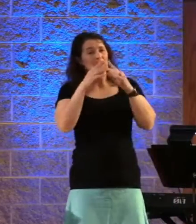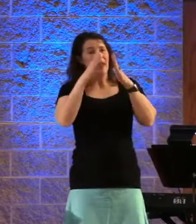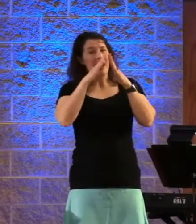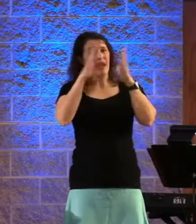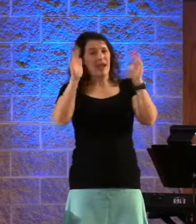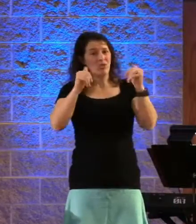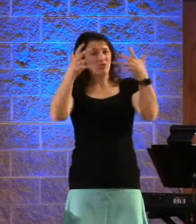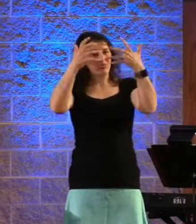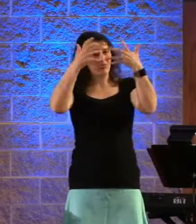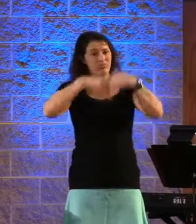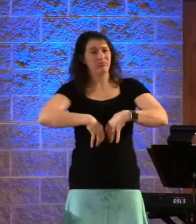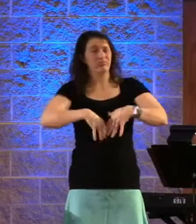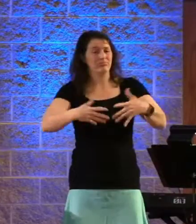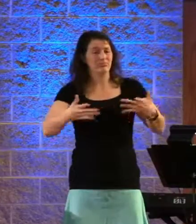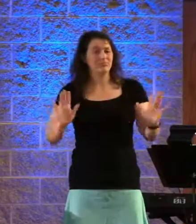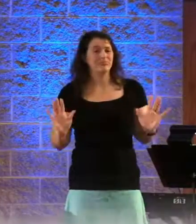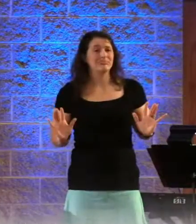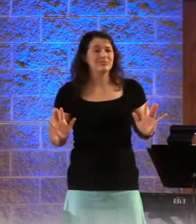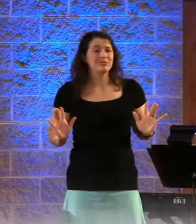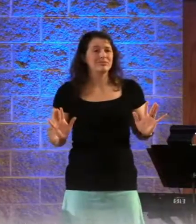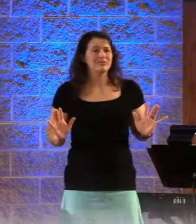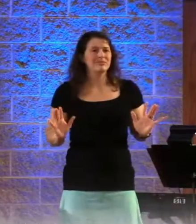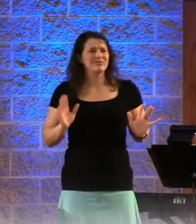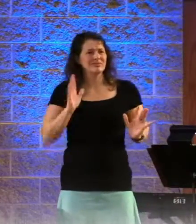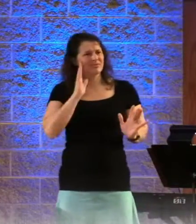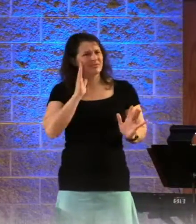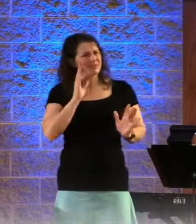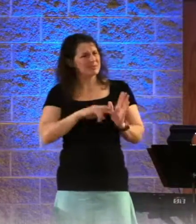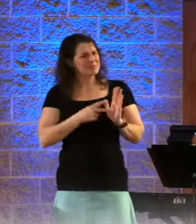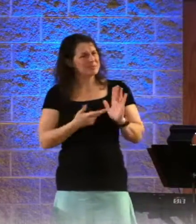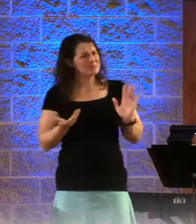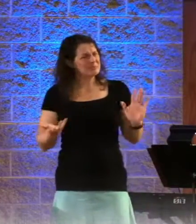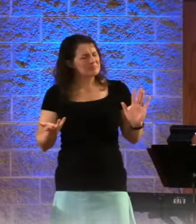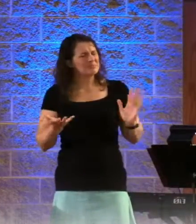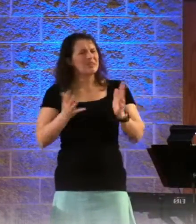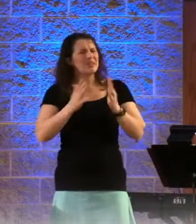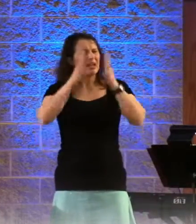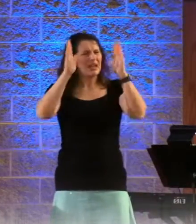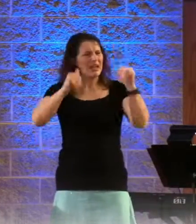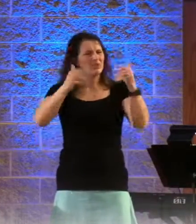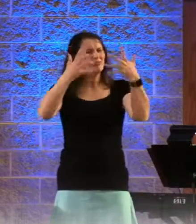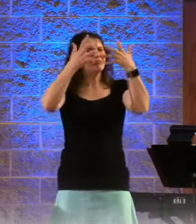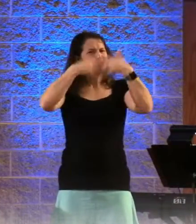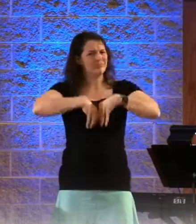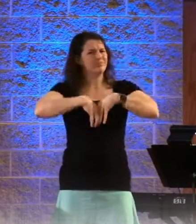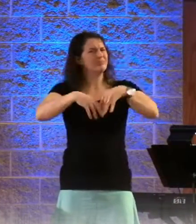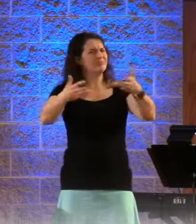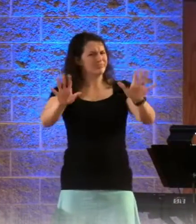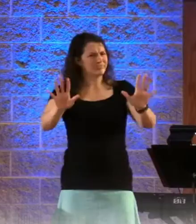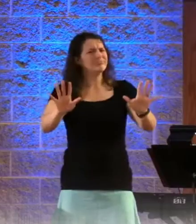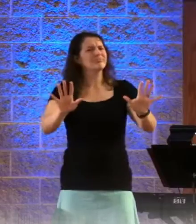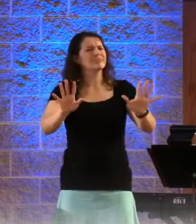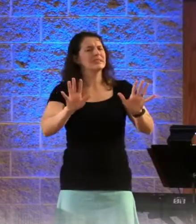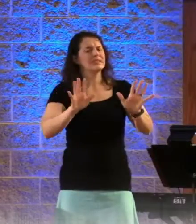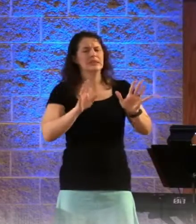has already fallen down. Do you know what I'm saying? When the house has already fallen down. Whether we like it or